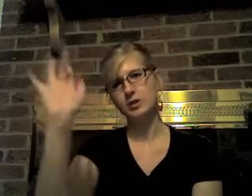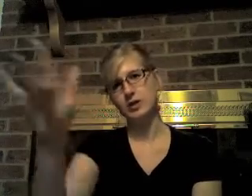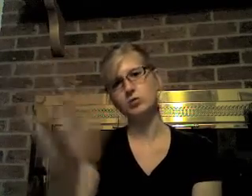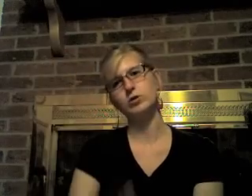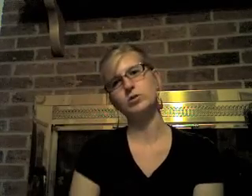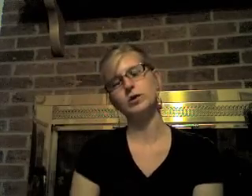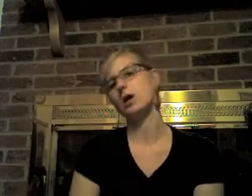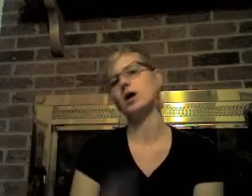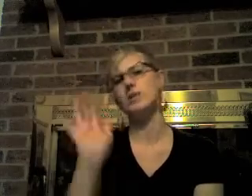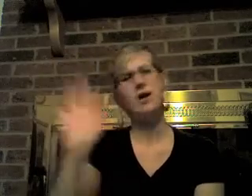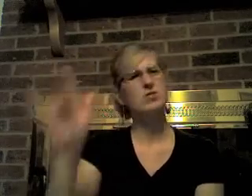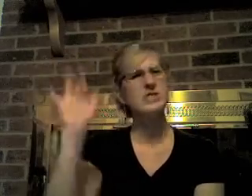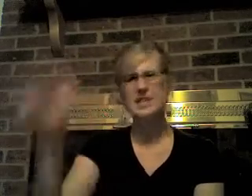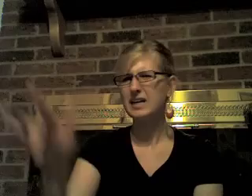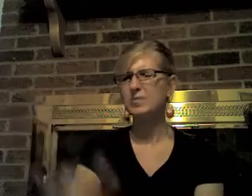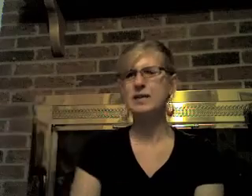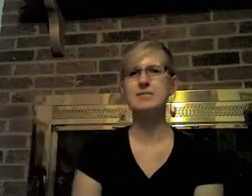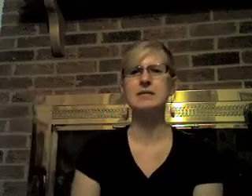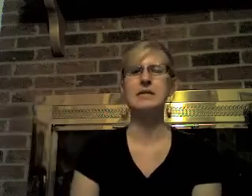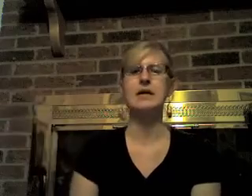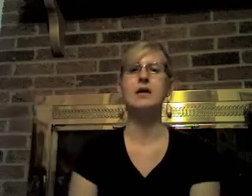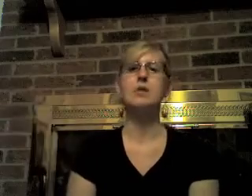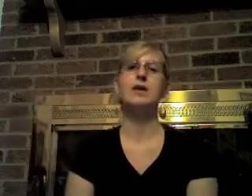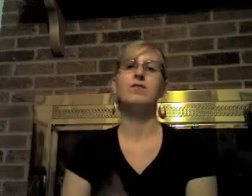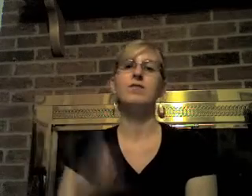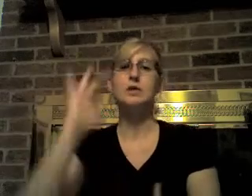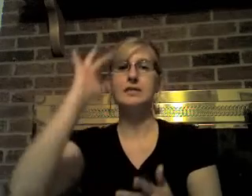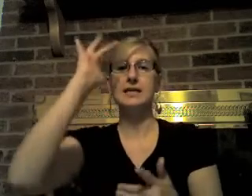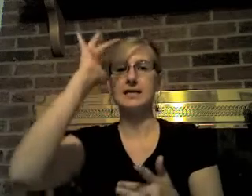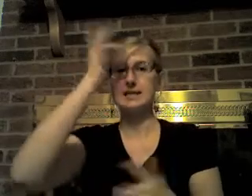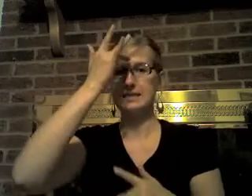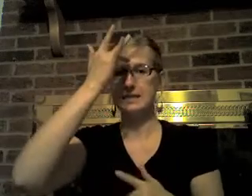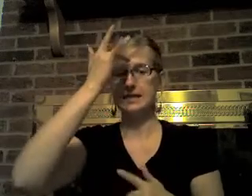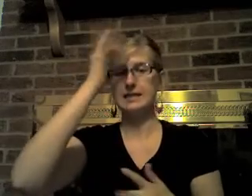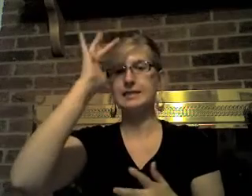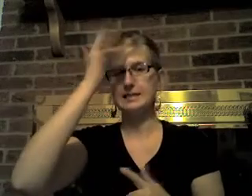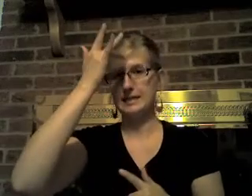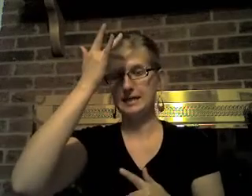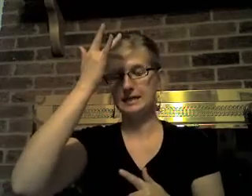push it out towards what you're talking about. Sick, it makes me sick. But if you're sick, it's sick, sick.